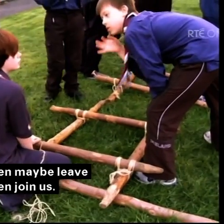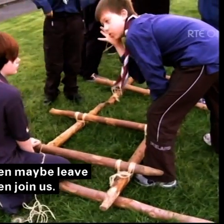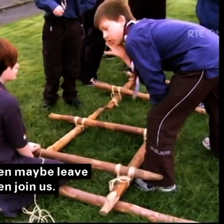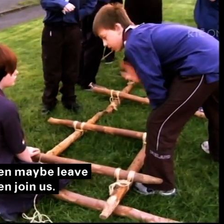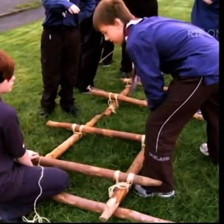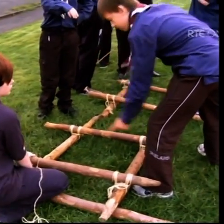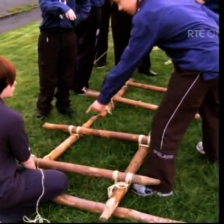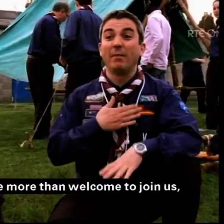communicate.